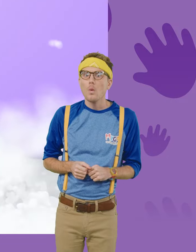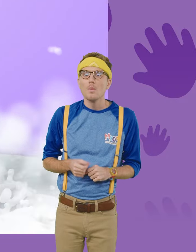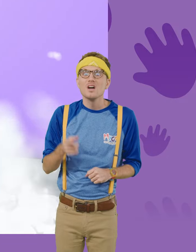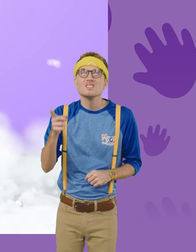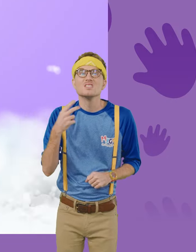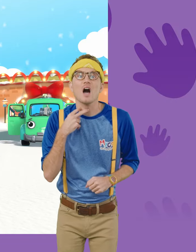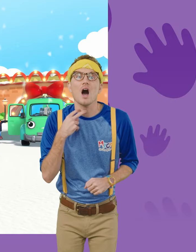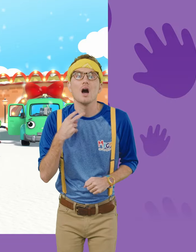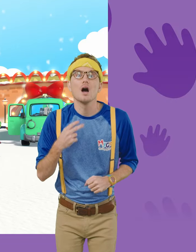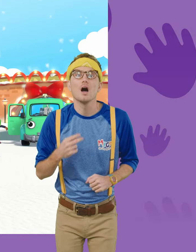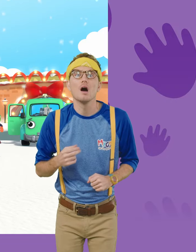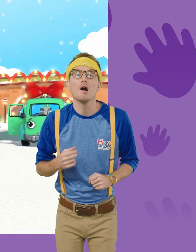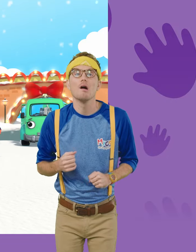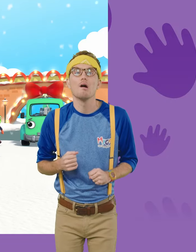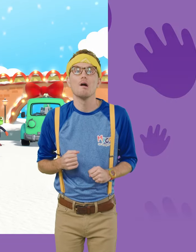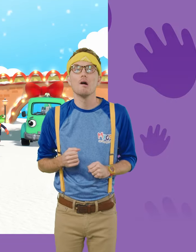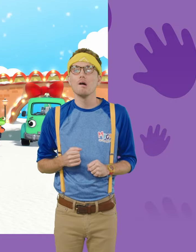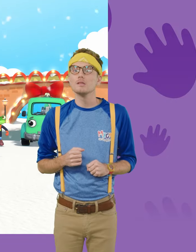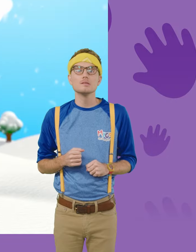He's stuck.